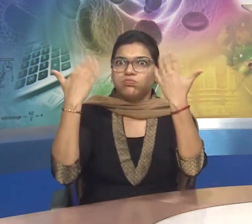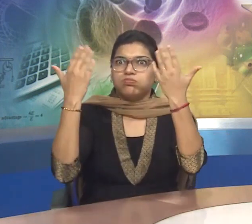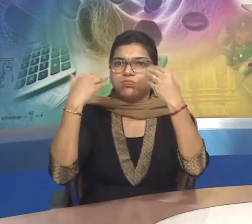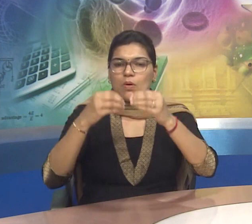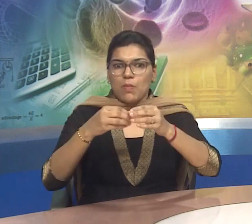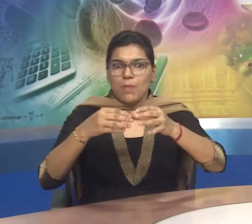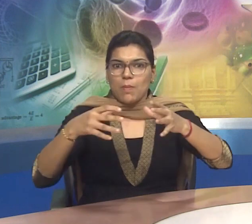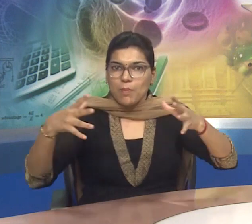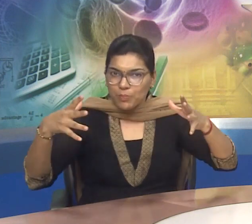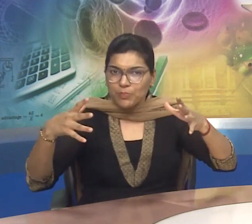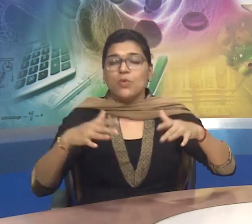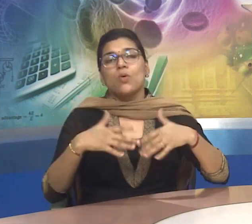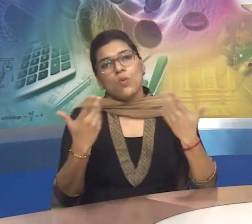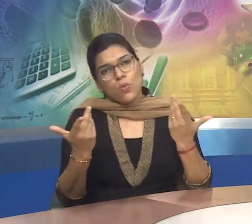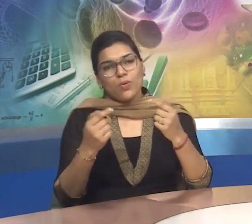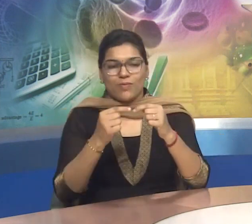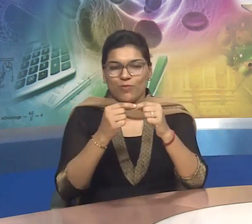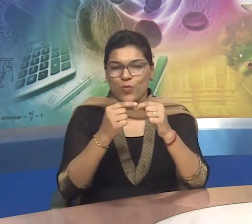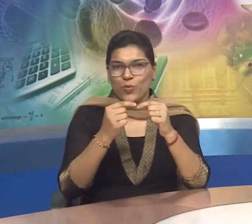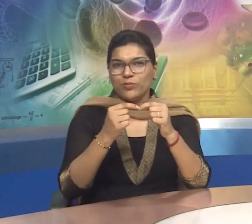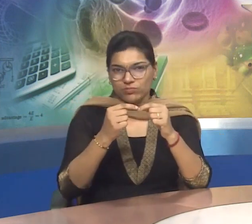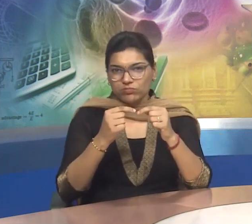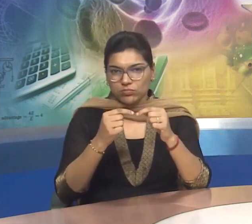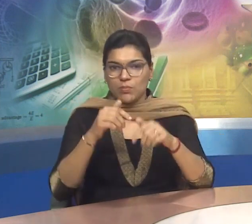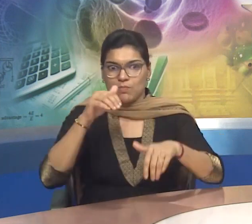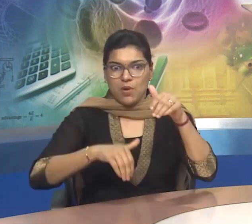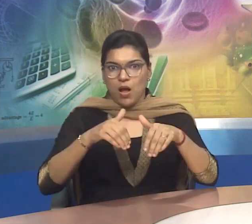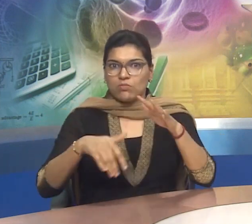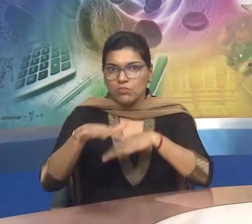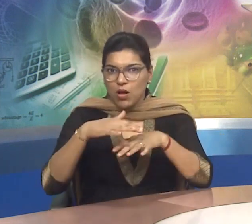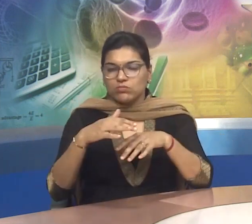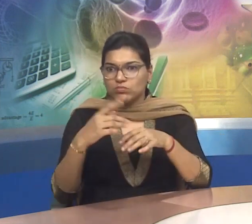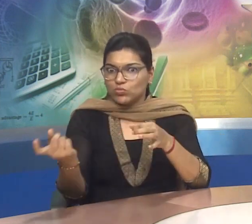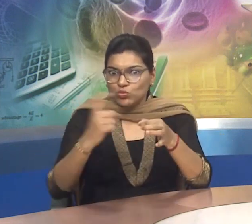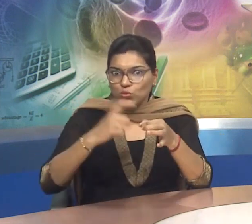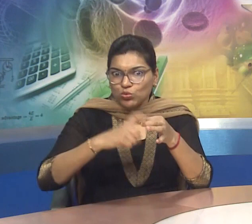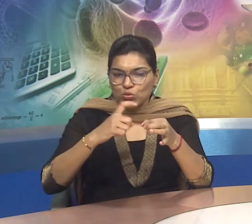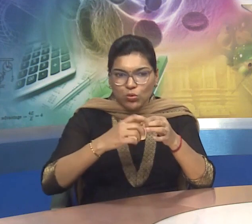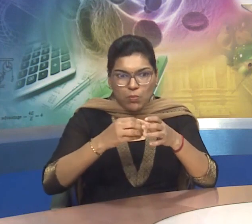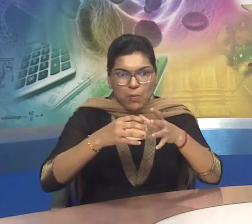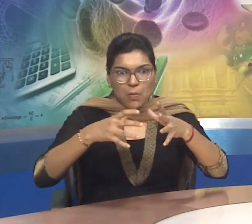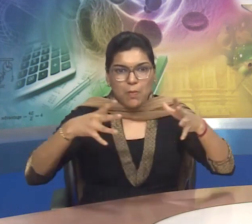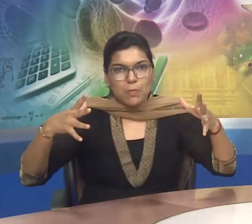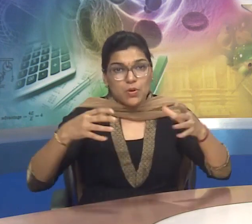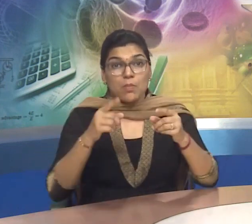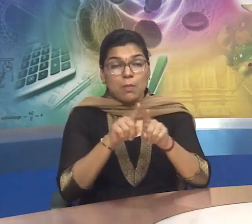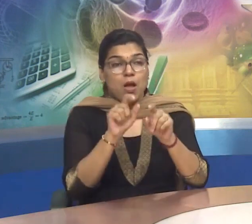so that becomes majority. For example, when we have vote in our state or a